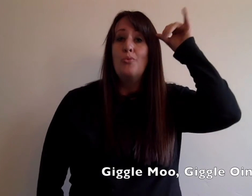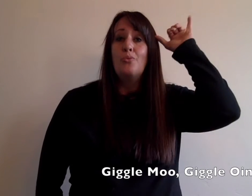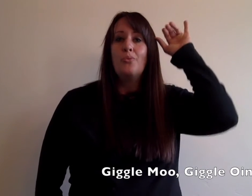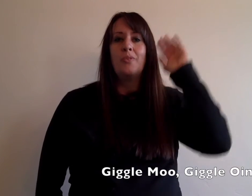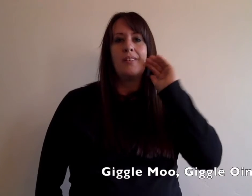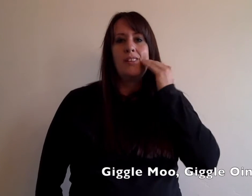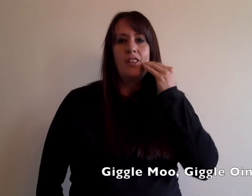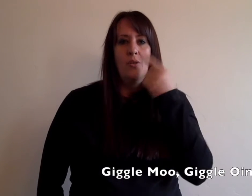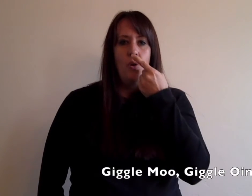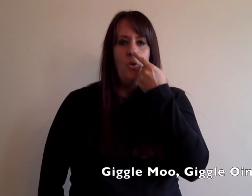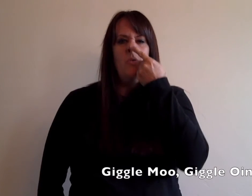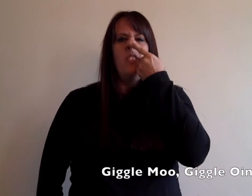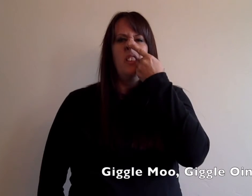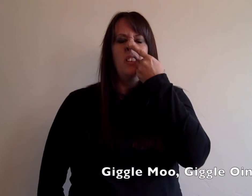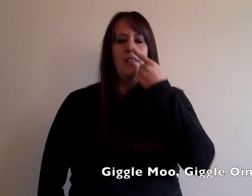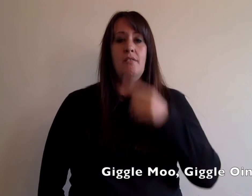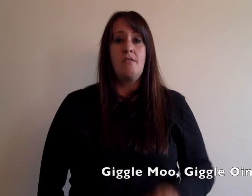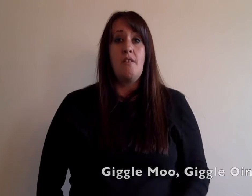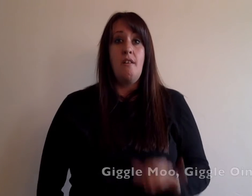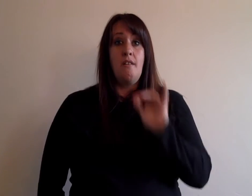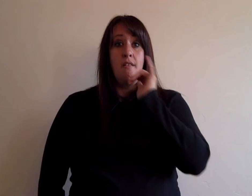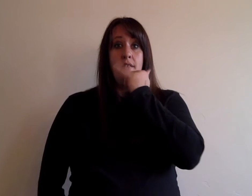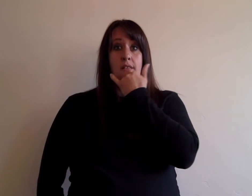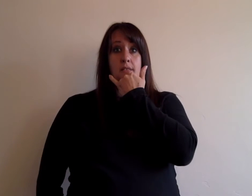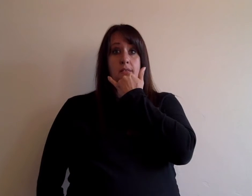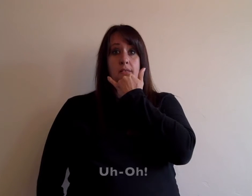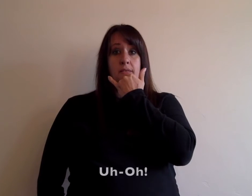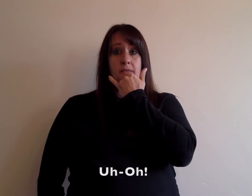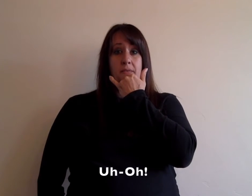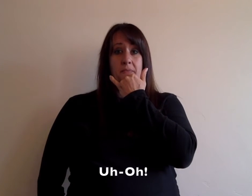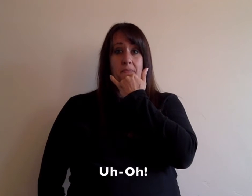Moo. Giggle, Oink. Uh-oh.